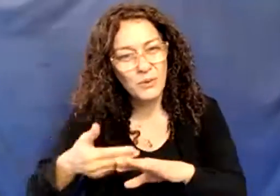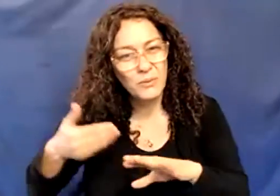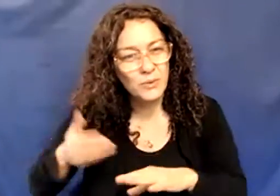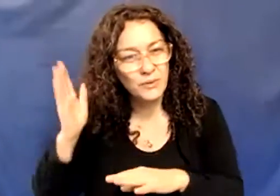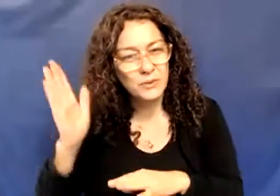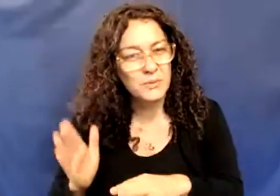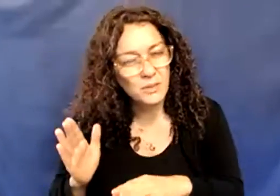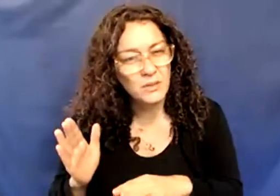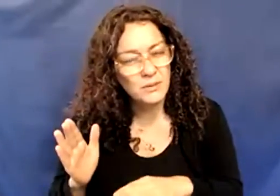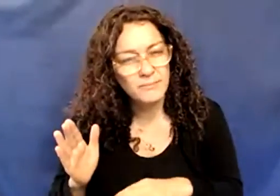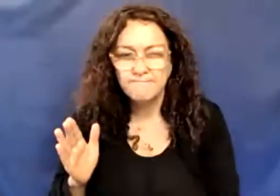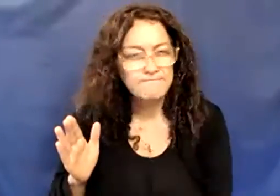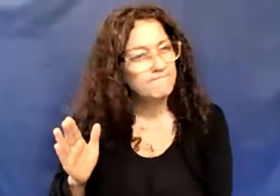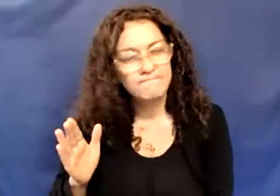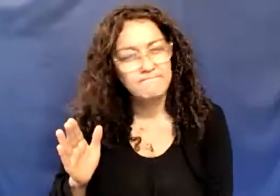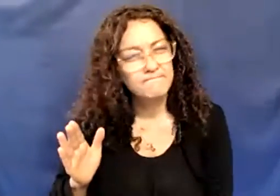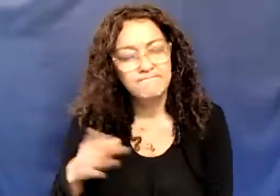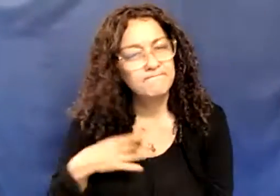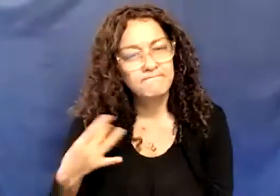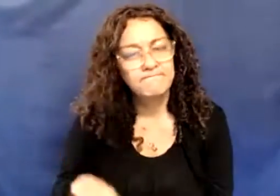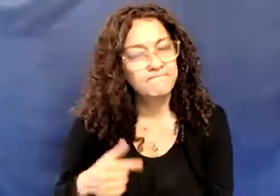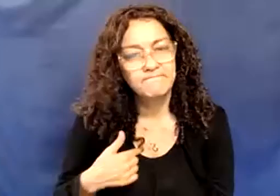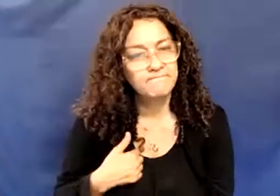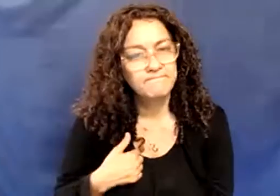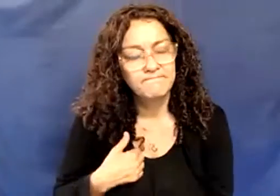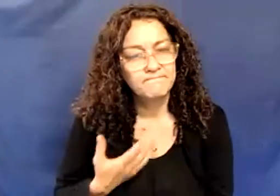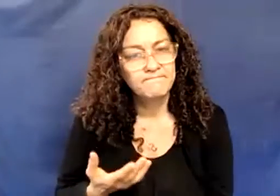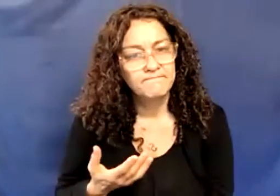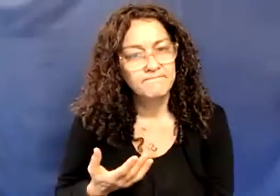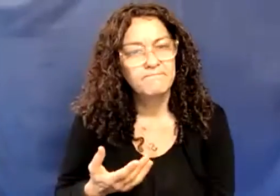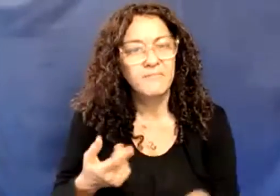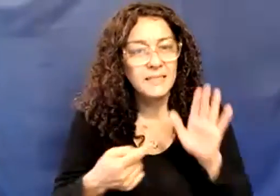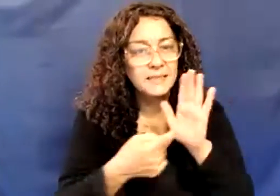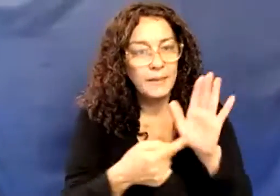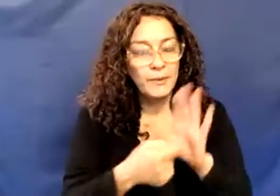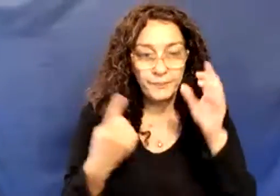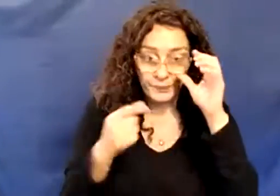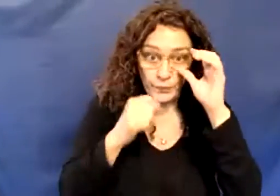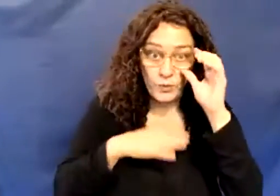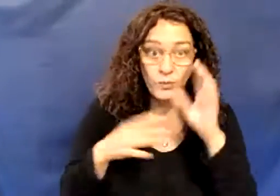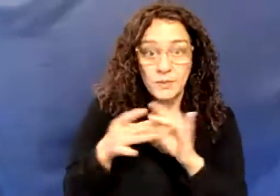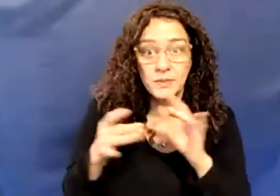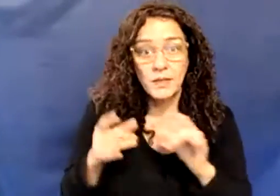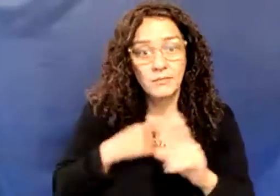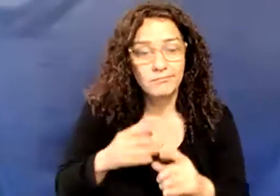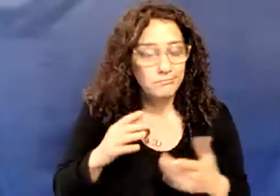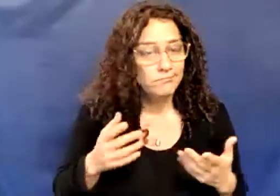an example of that was when somebody was talking about how her daughter was dying of alcoholism and trying to find a seat